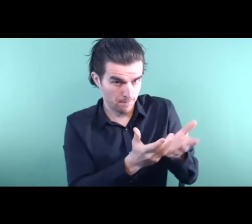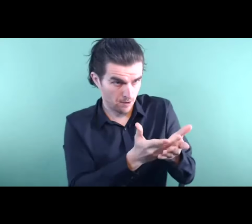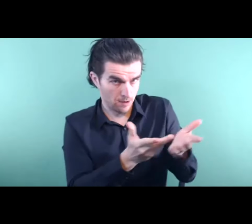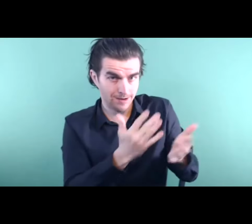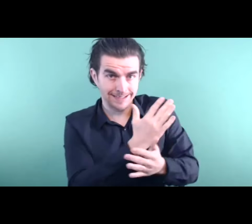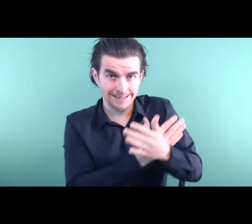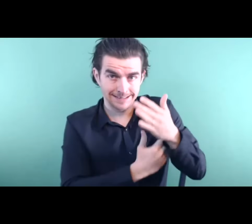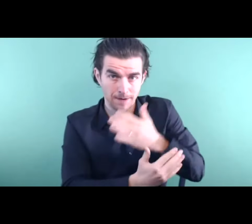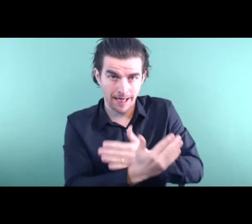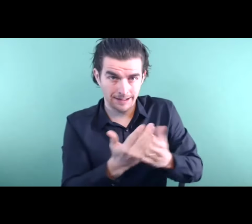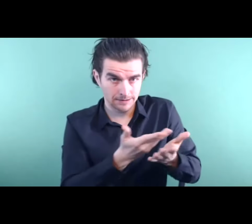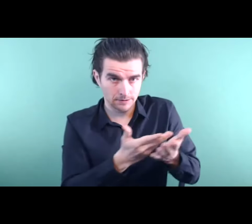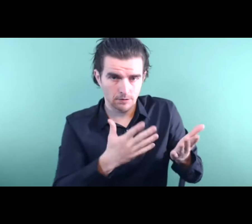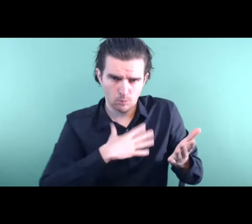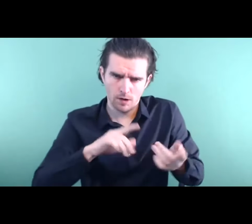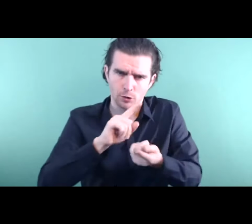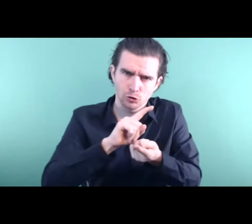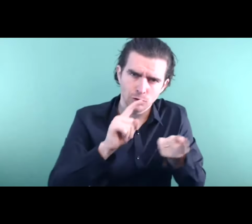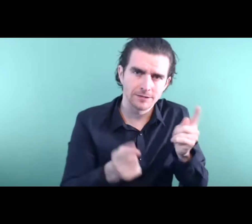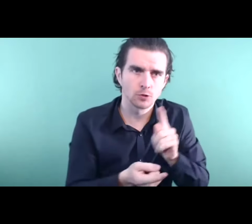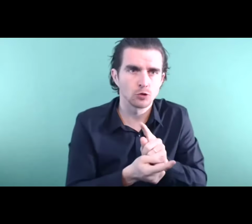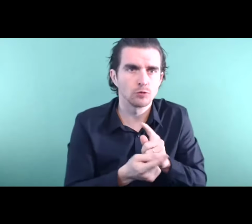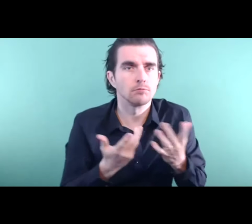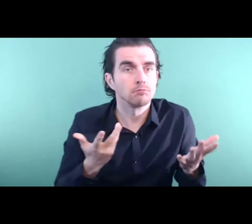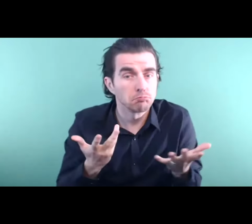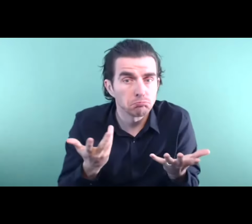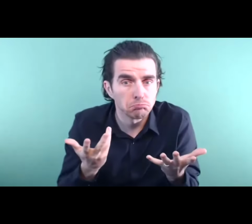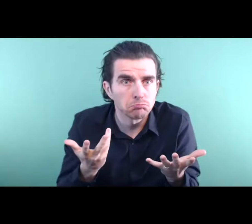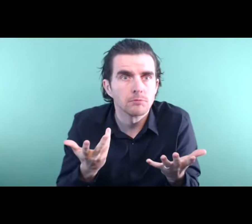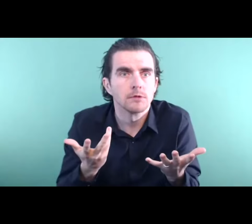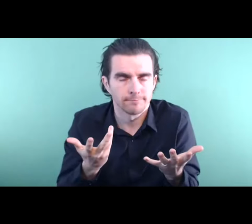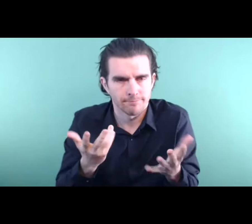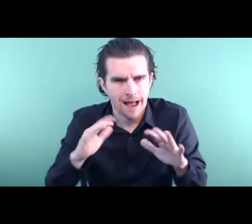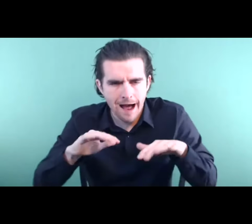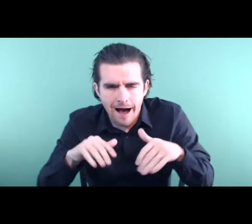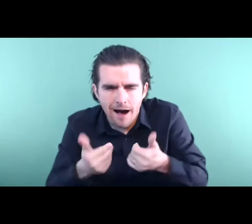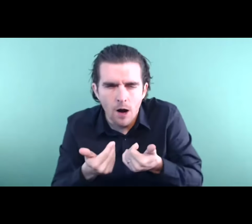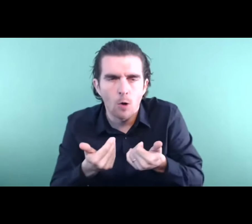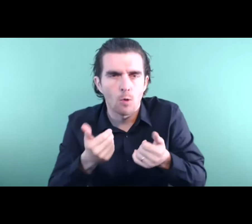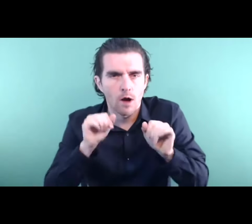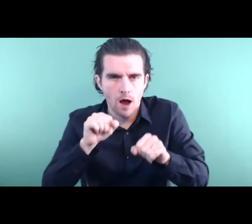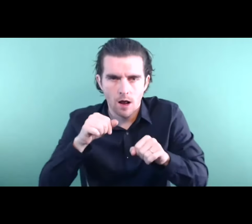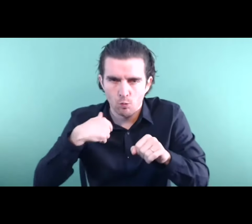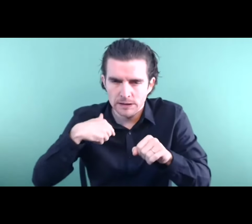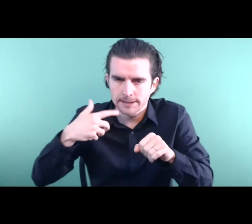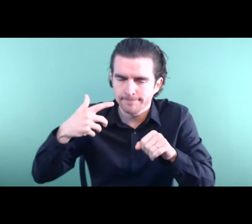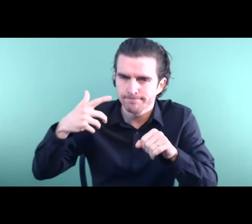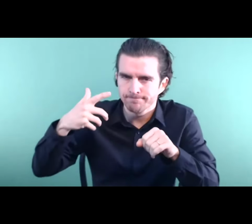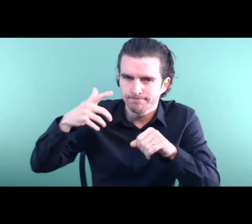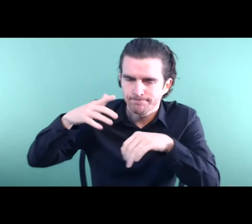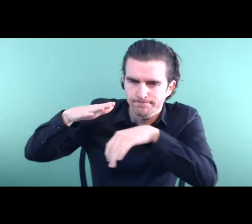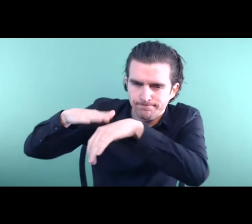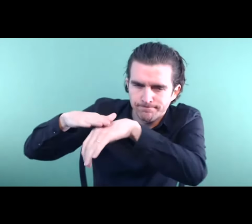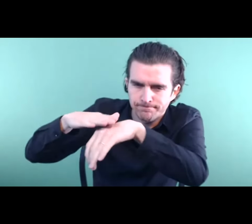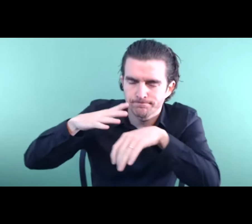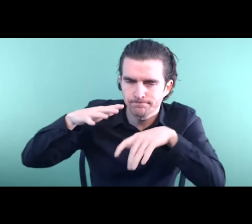Marc said, this is, I'm talking now in a new capacity, not, and this is a